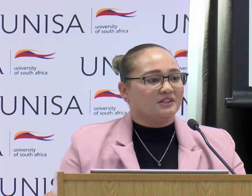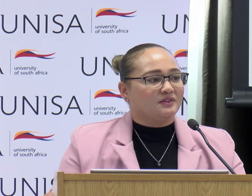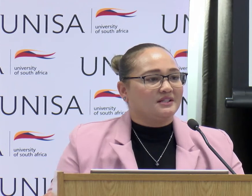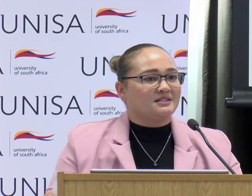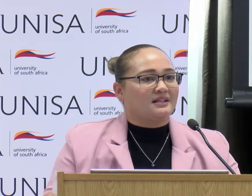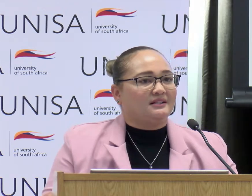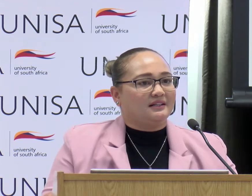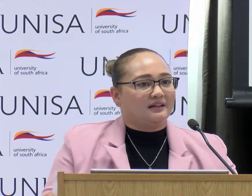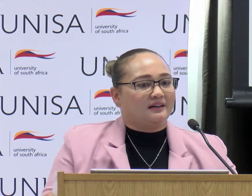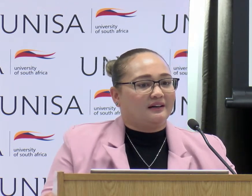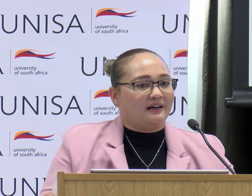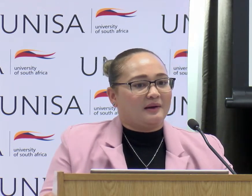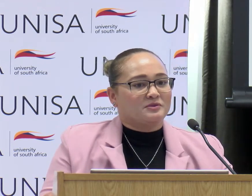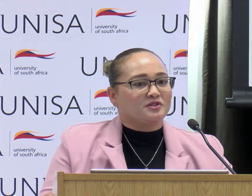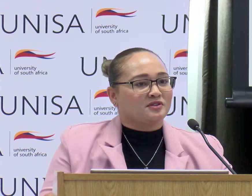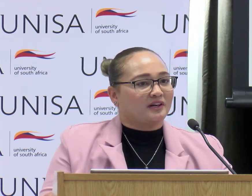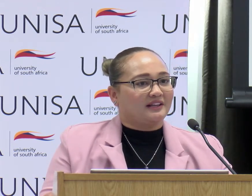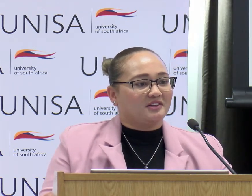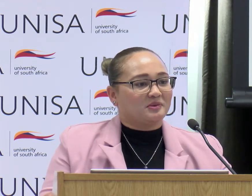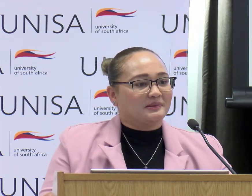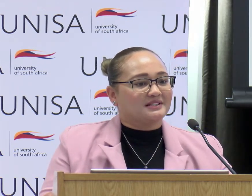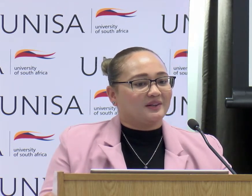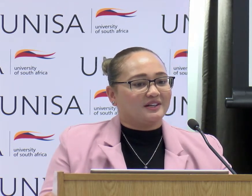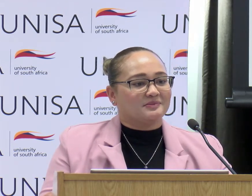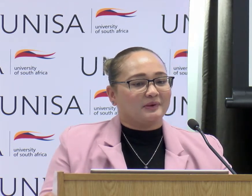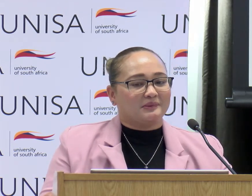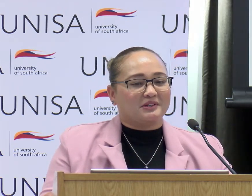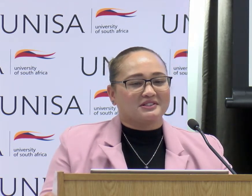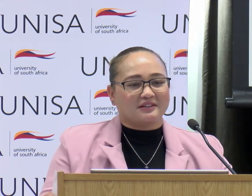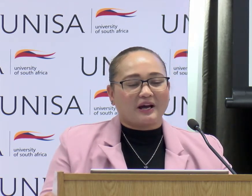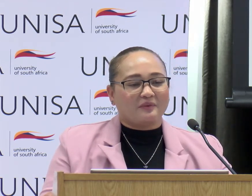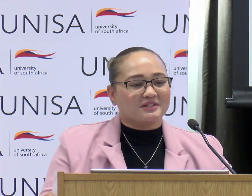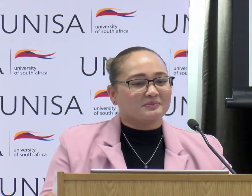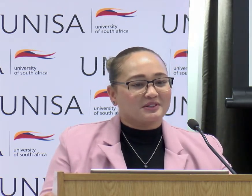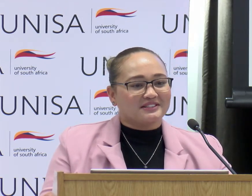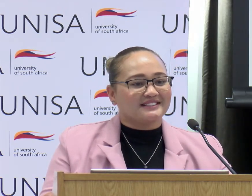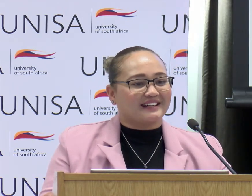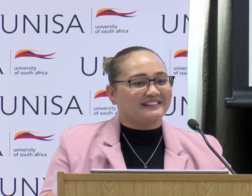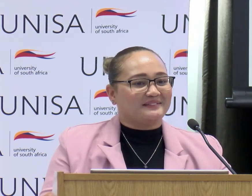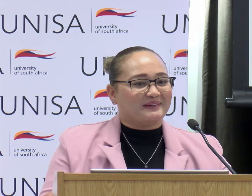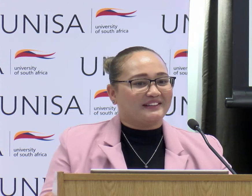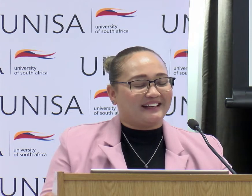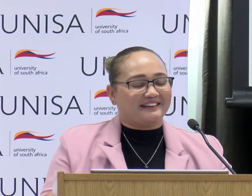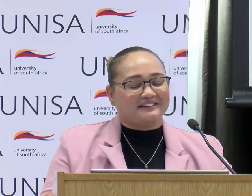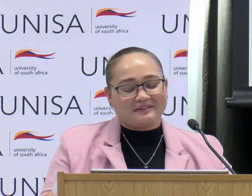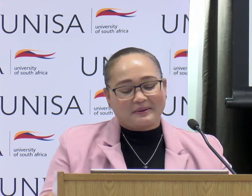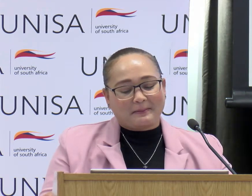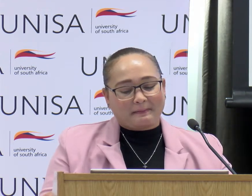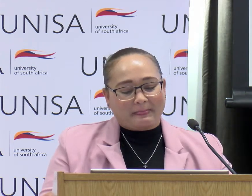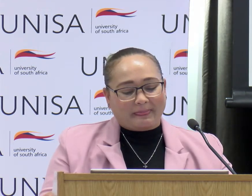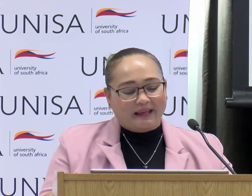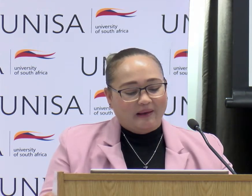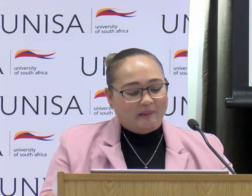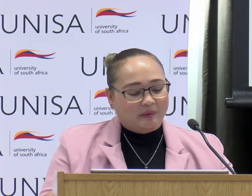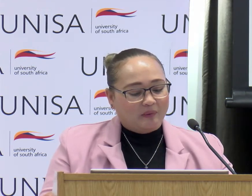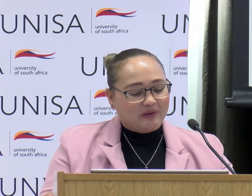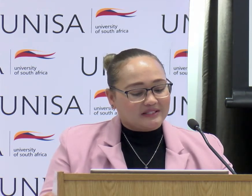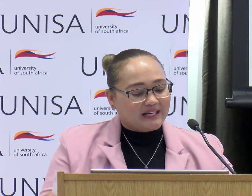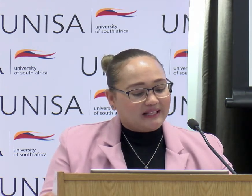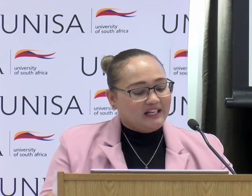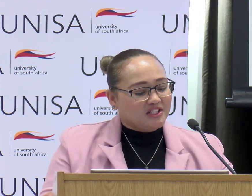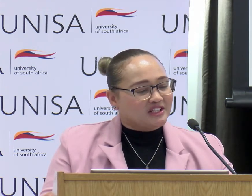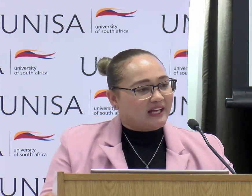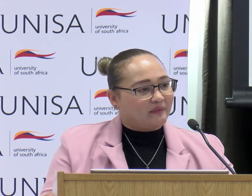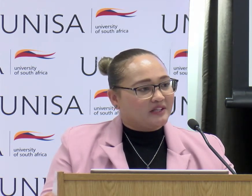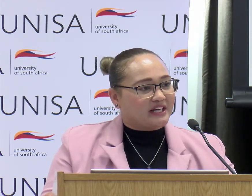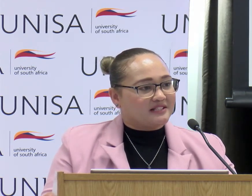basically wanted to illustrate here, I'm so sorry that you missed the last part, because I was most excited about that. Was